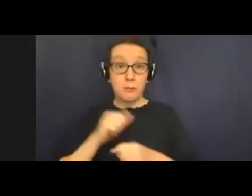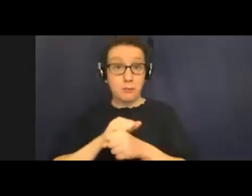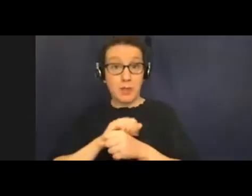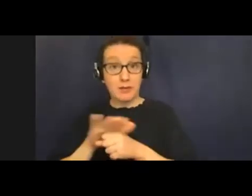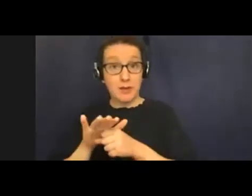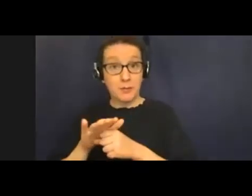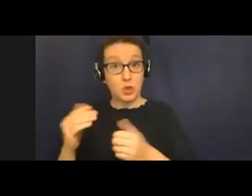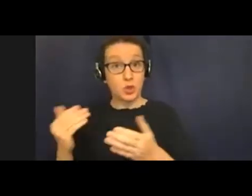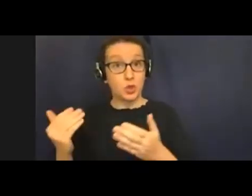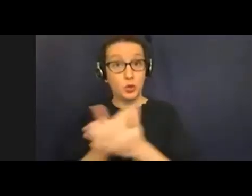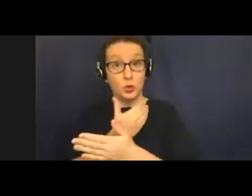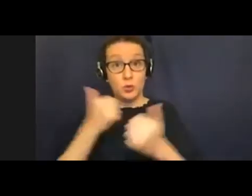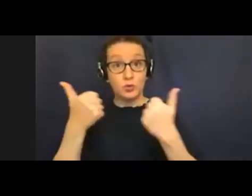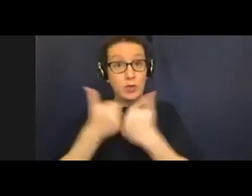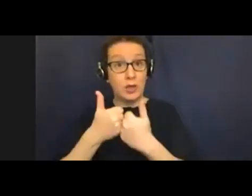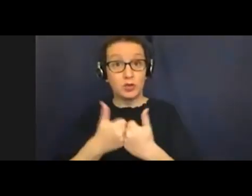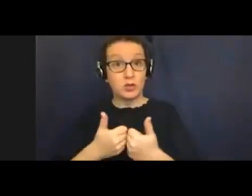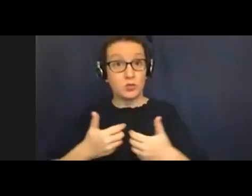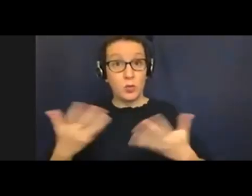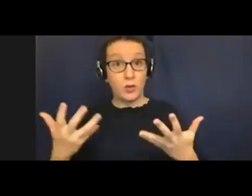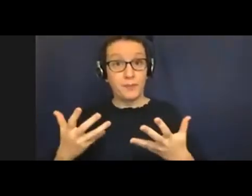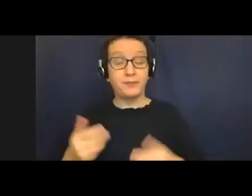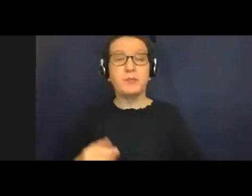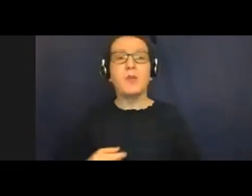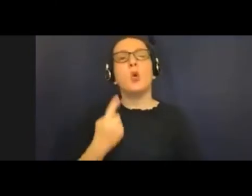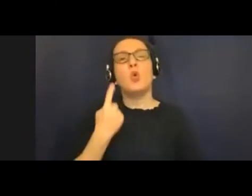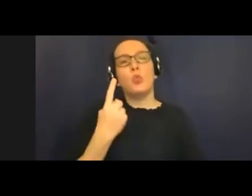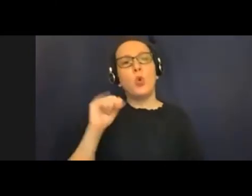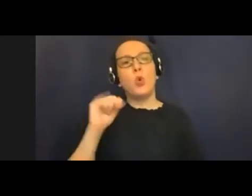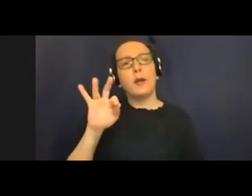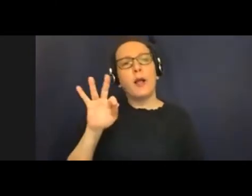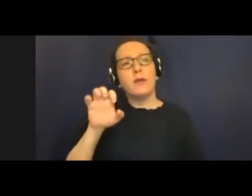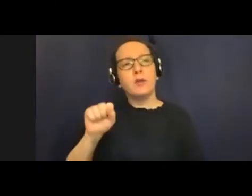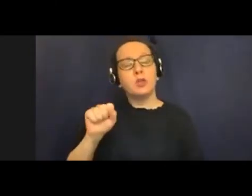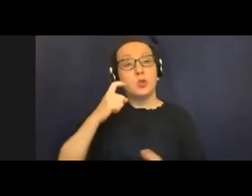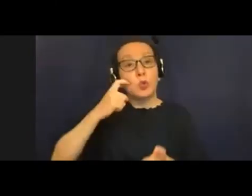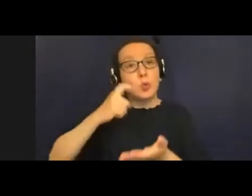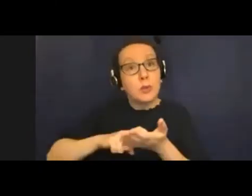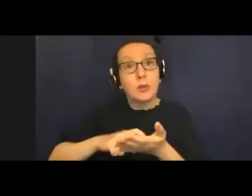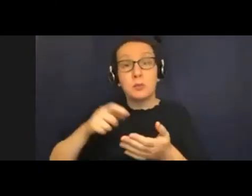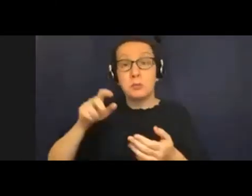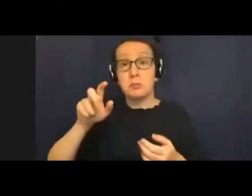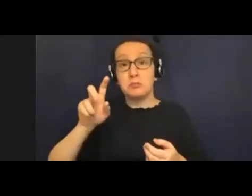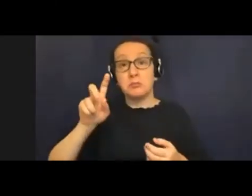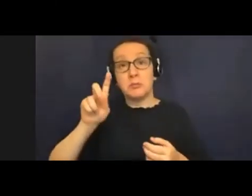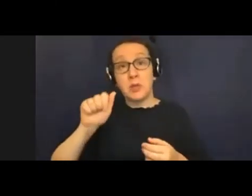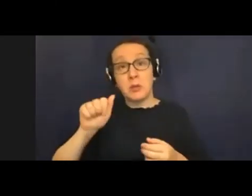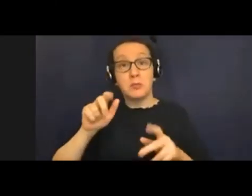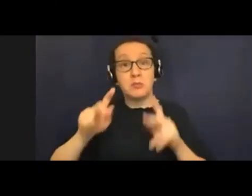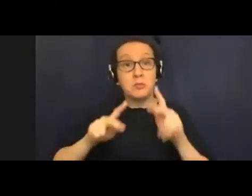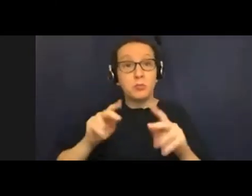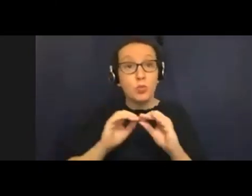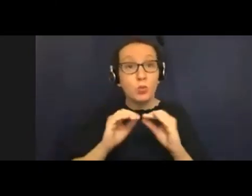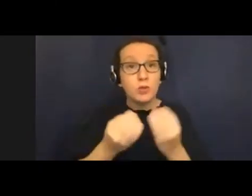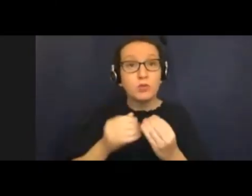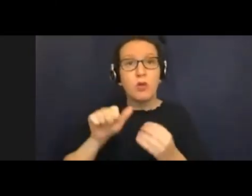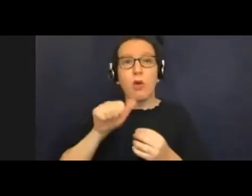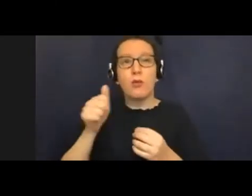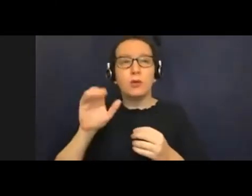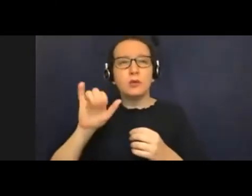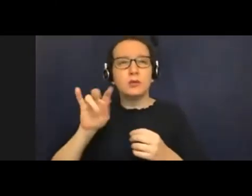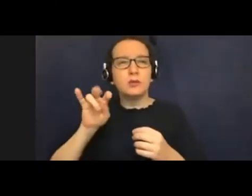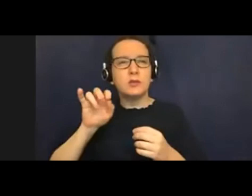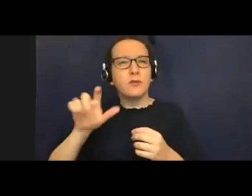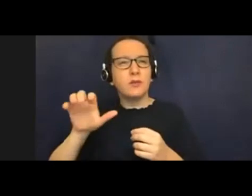One of those is that IFES is noticing disabled persons organizations and other civil society groups need more support